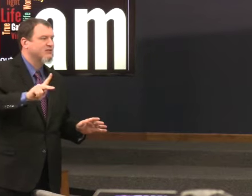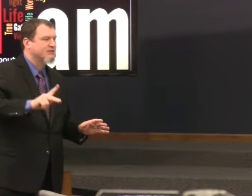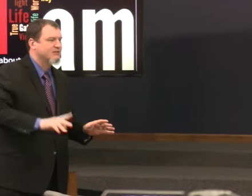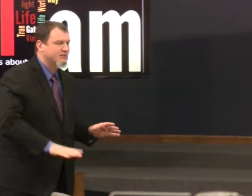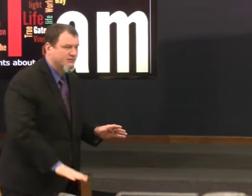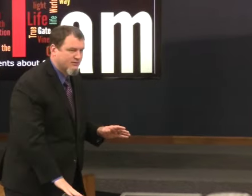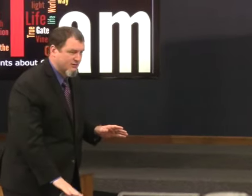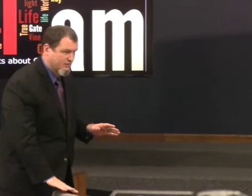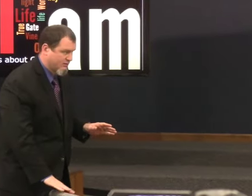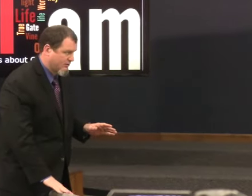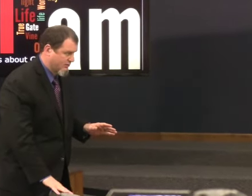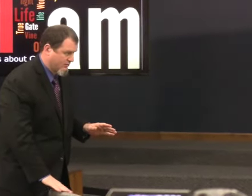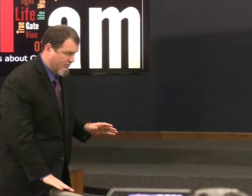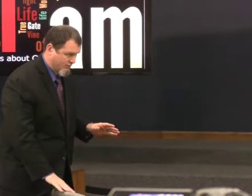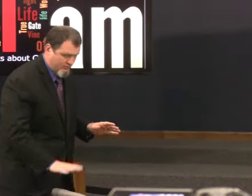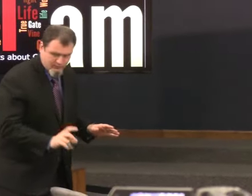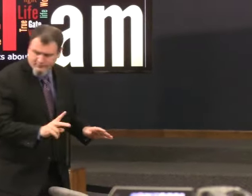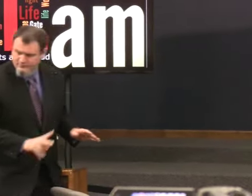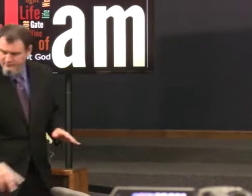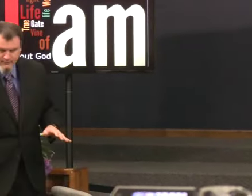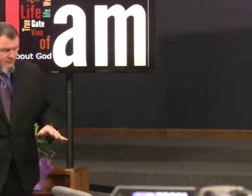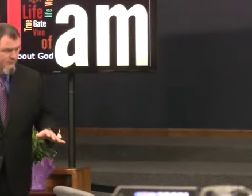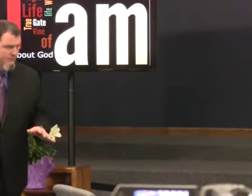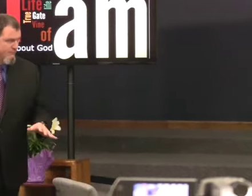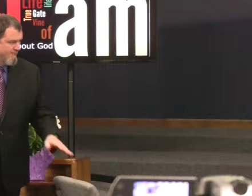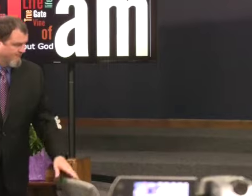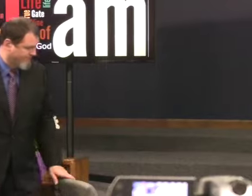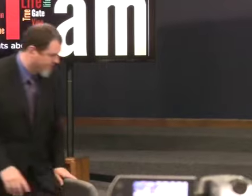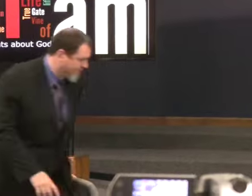where the Pharisees are. This is the Pharisees.